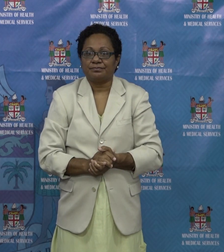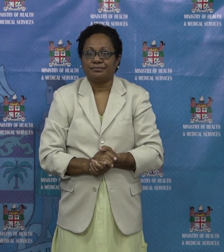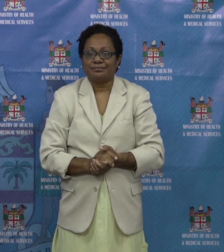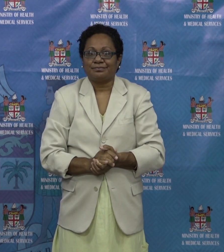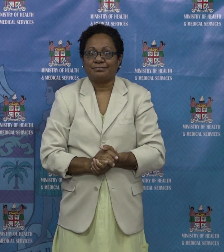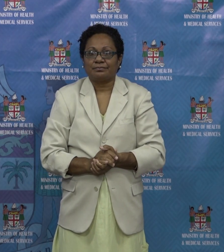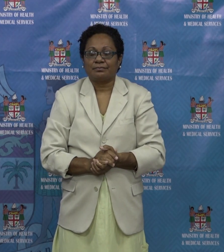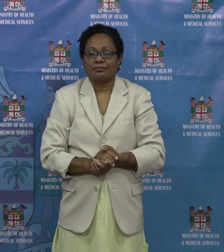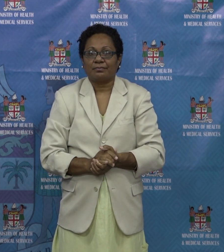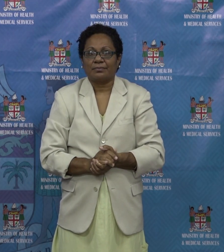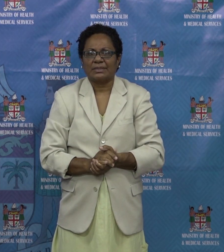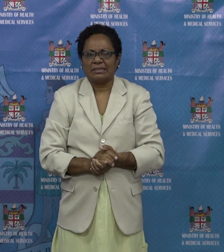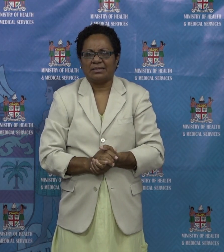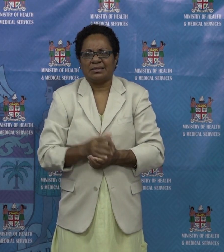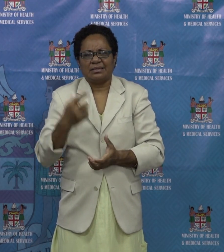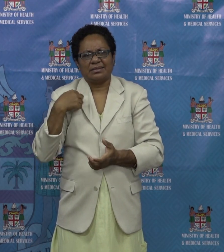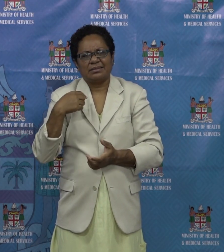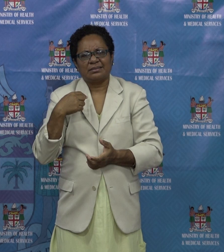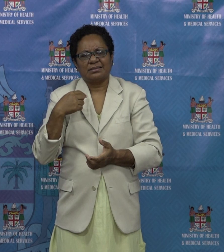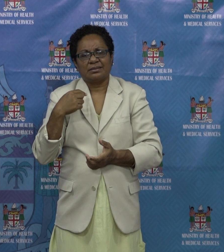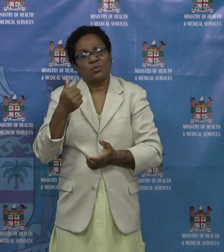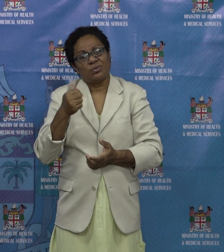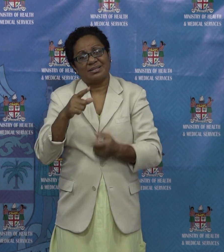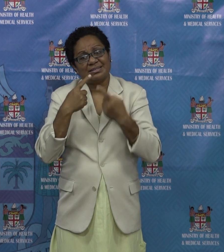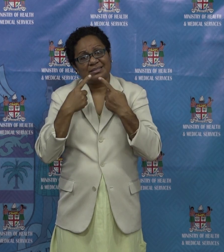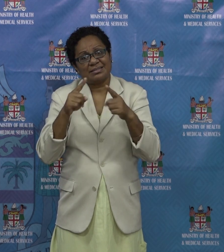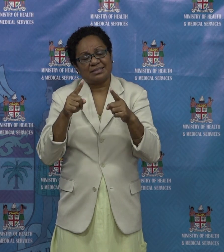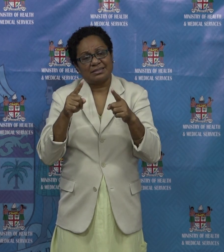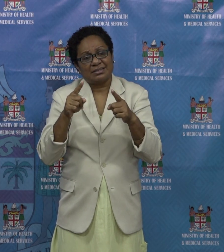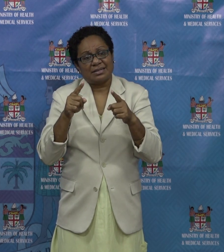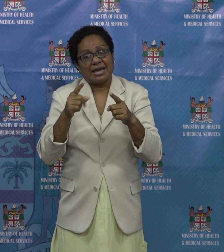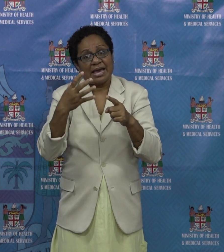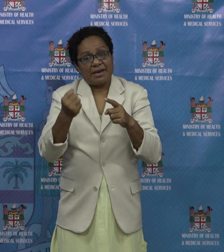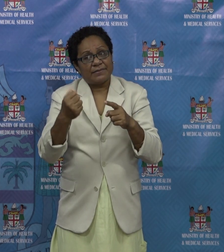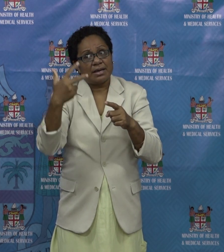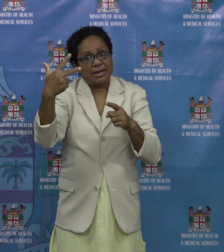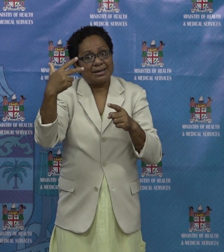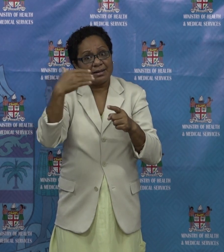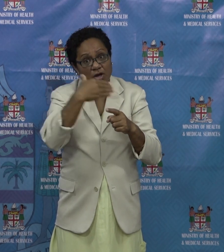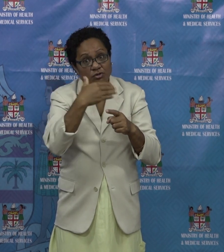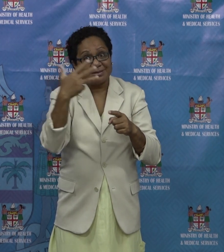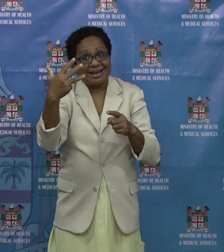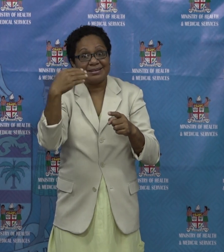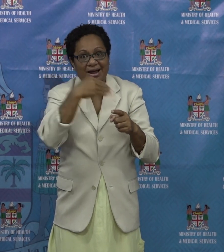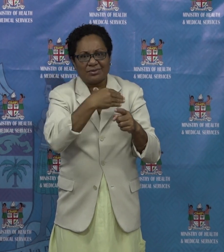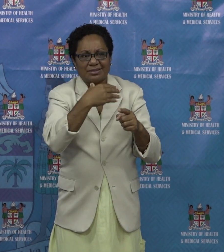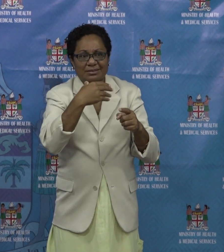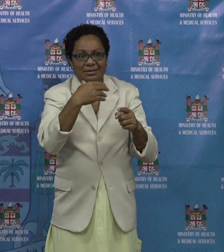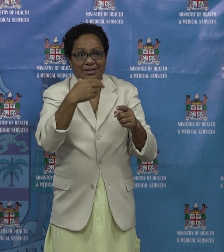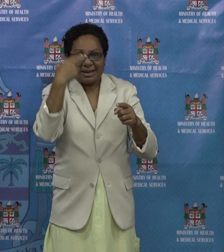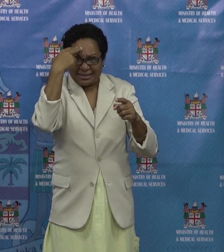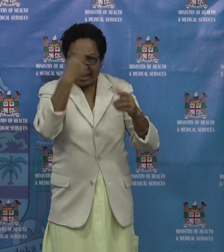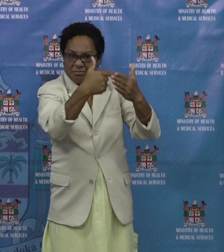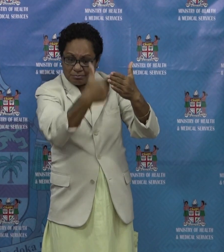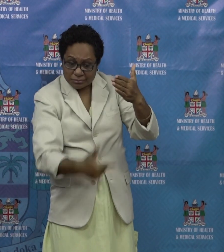As I mentioned, I think I did mention to you that there is something like 800, 900 that we identified on the Care